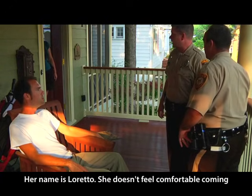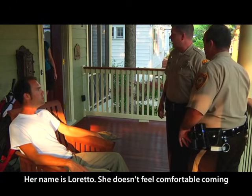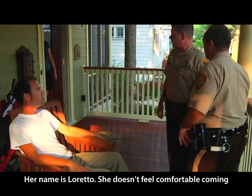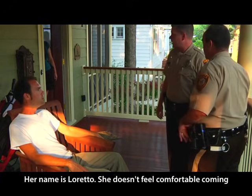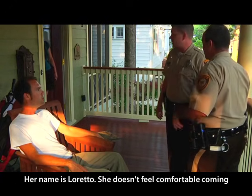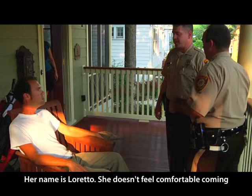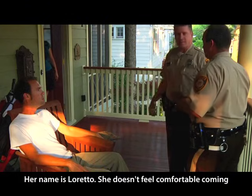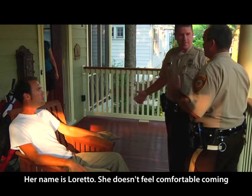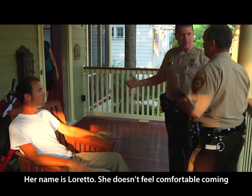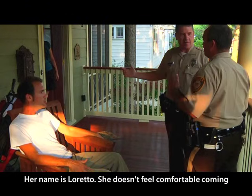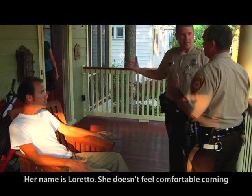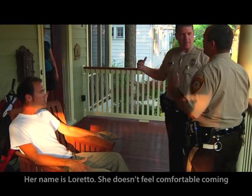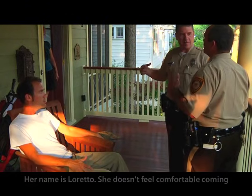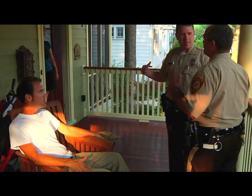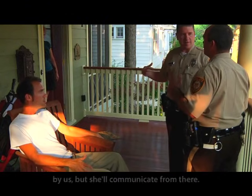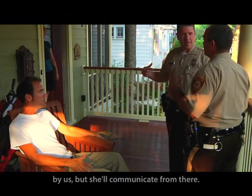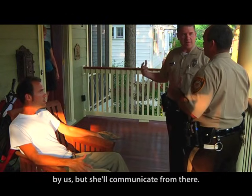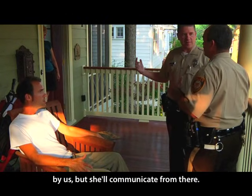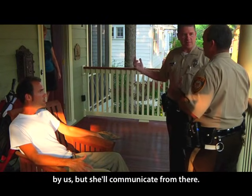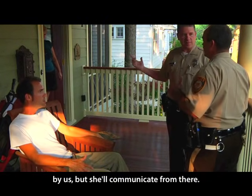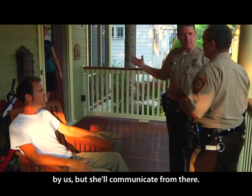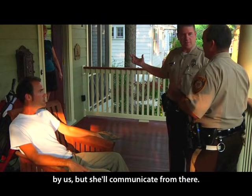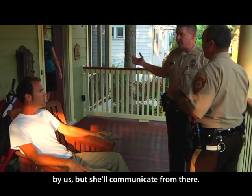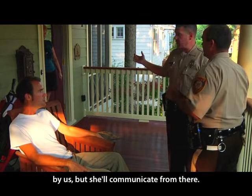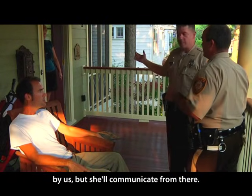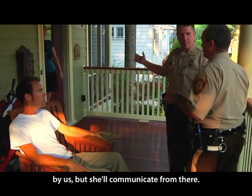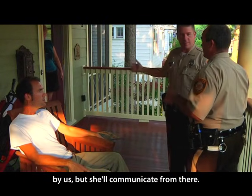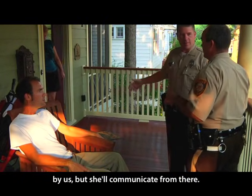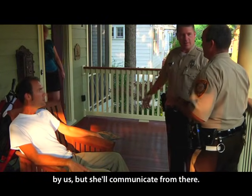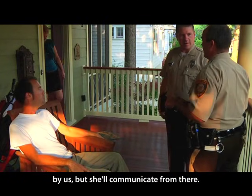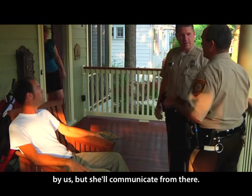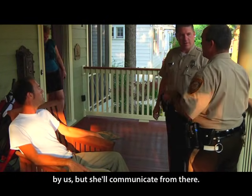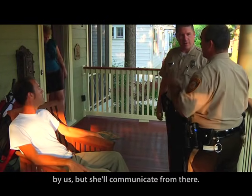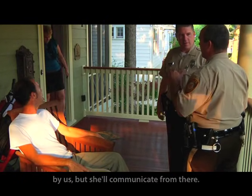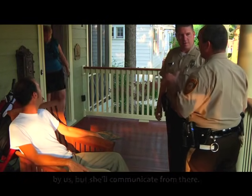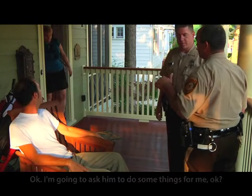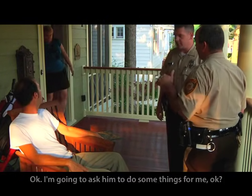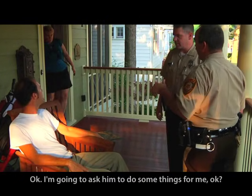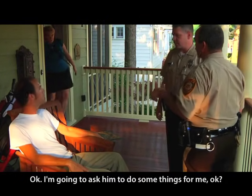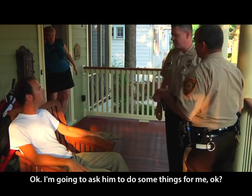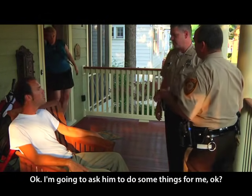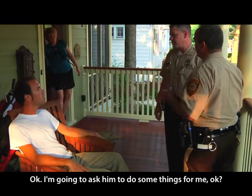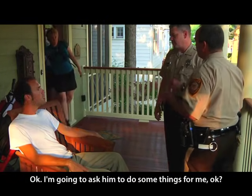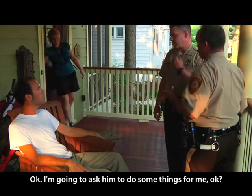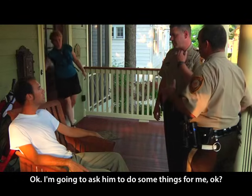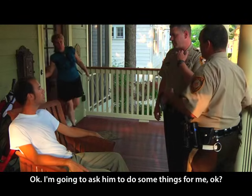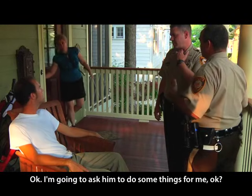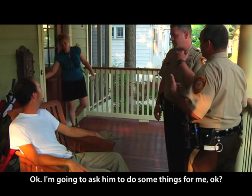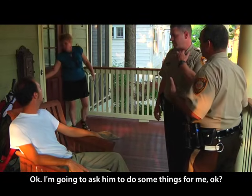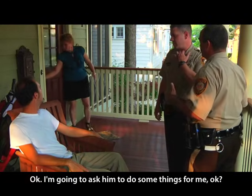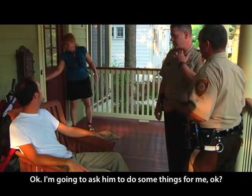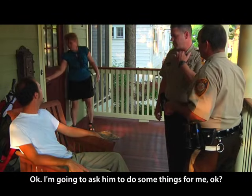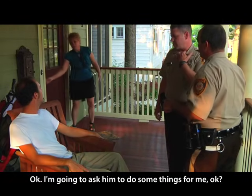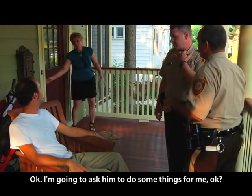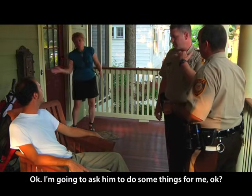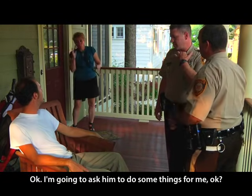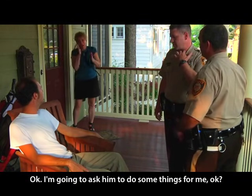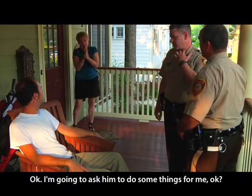Hey, She doesn't feel comfortable coming up by us, but she'll communicate from over there. That's fine. Veronica, I'm going to ask him to do some things for me,